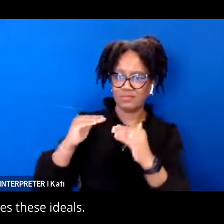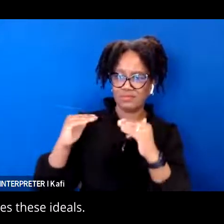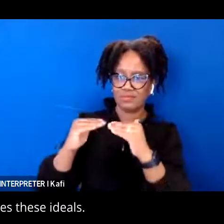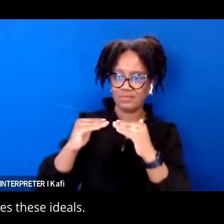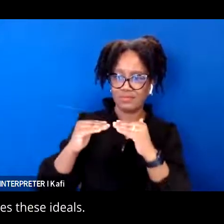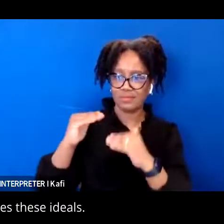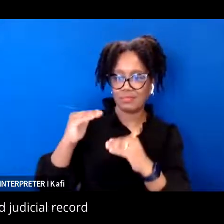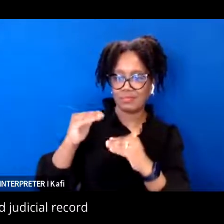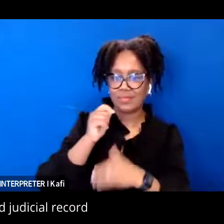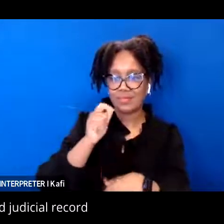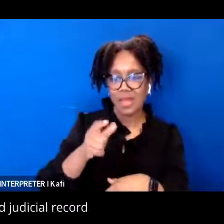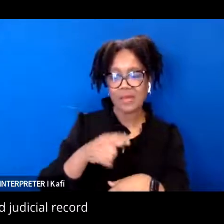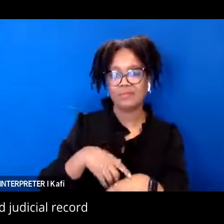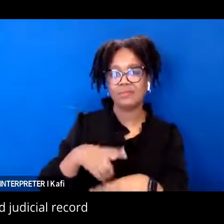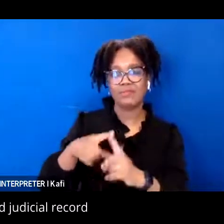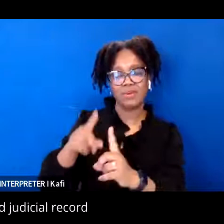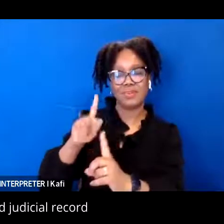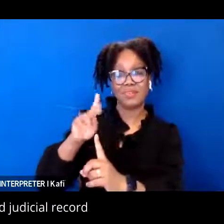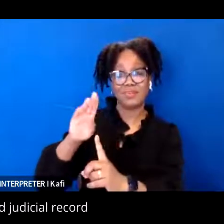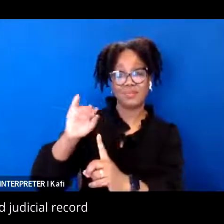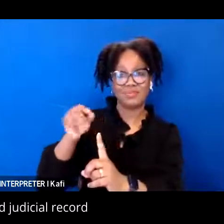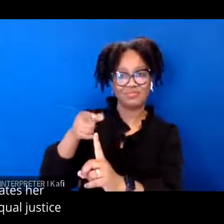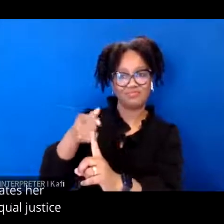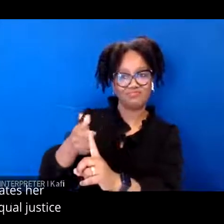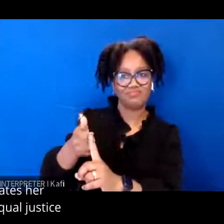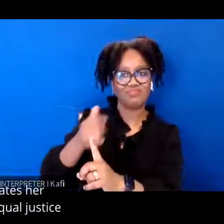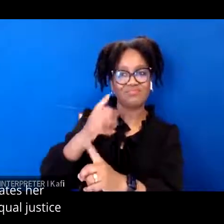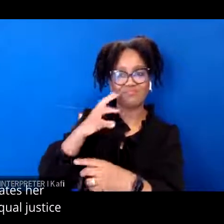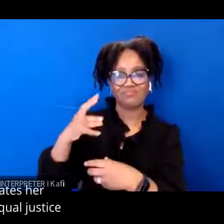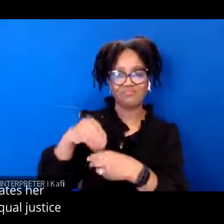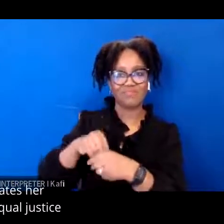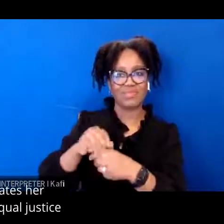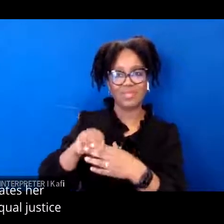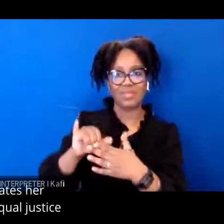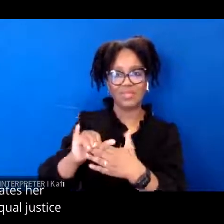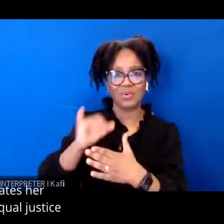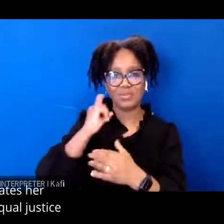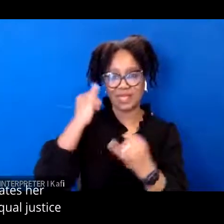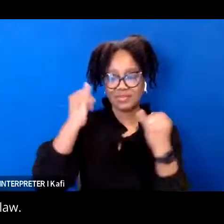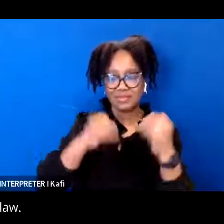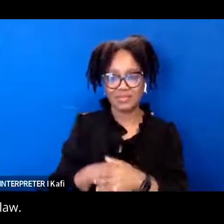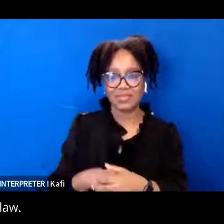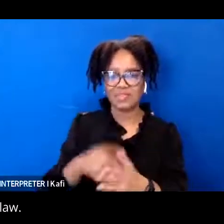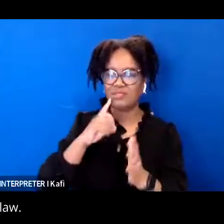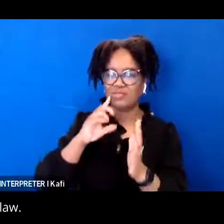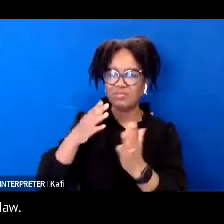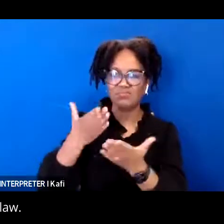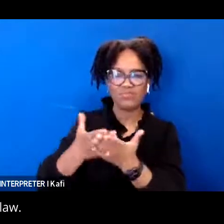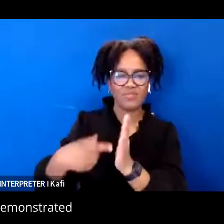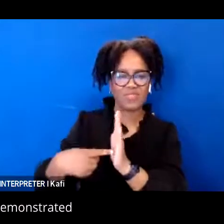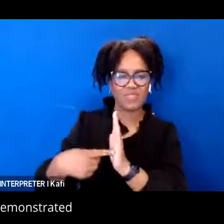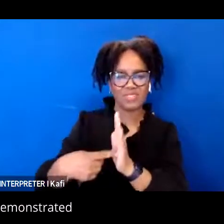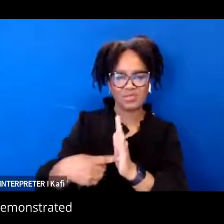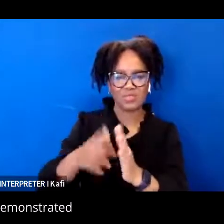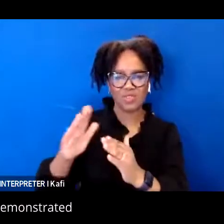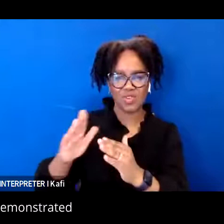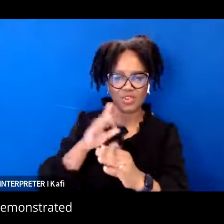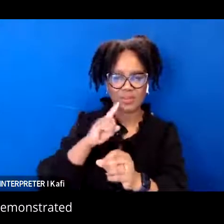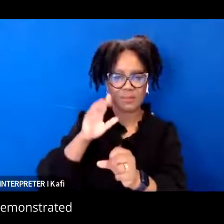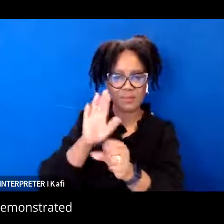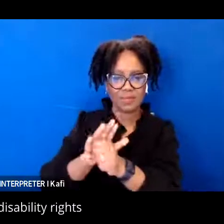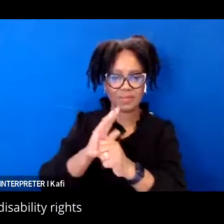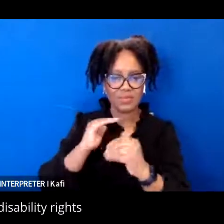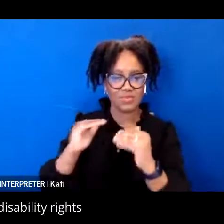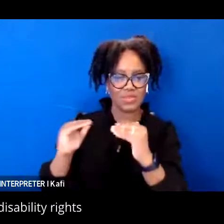ideals she has a distinguished judicial record that demonstrates her commitment to equal justice under the law judged action has